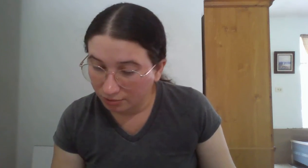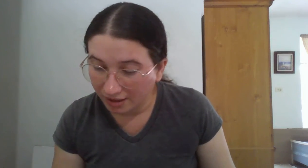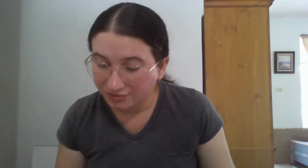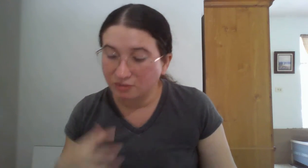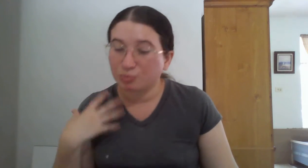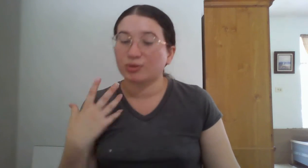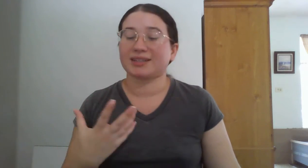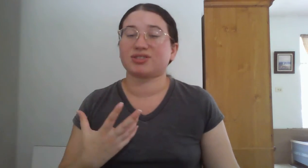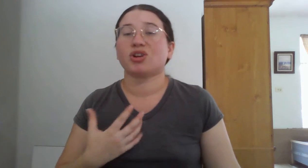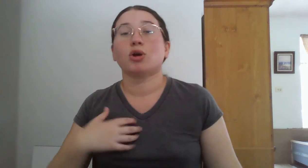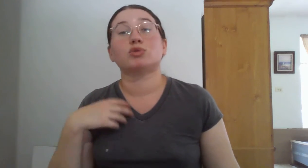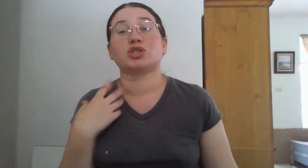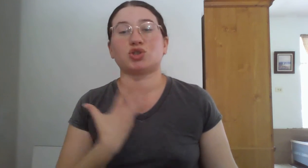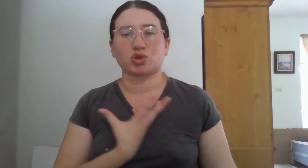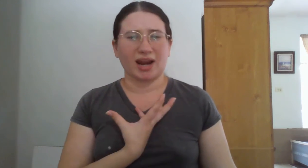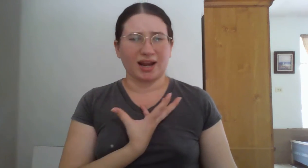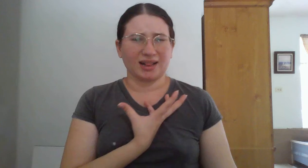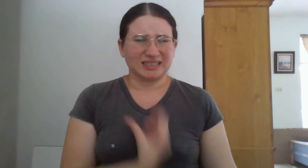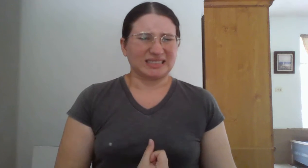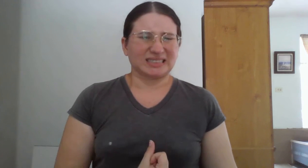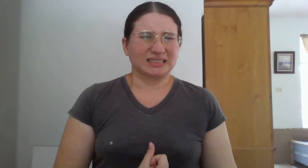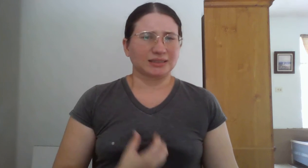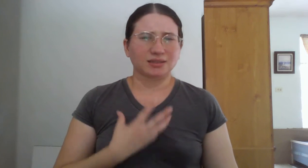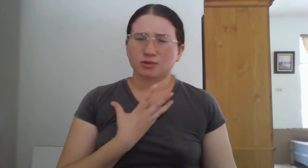have suppress, restrain.